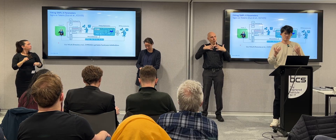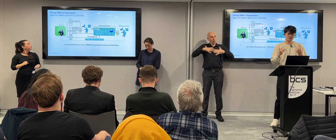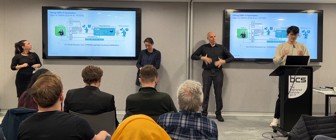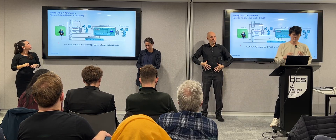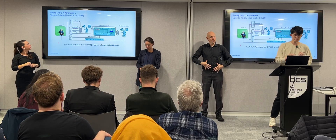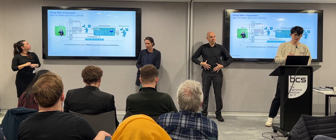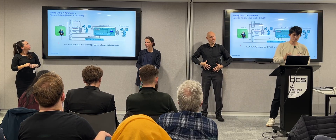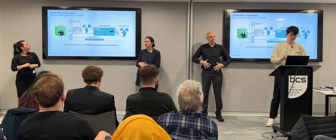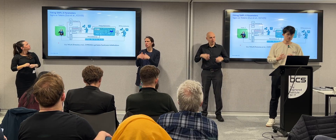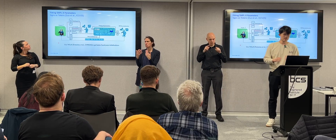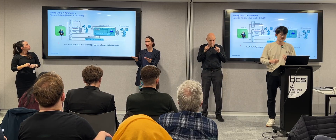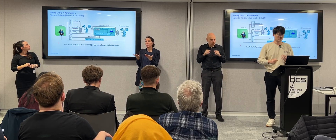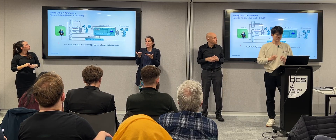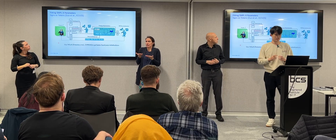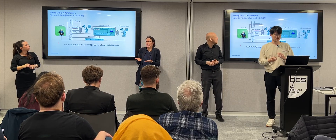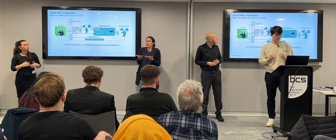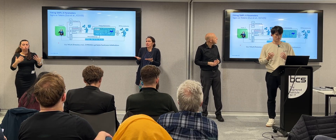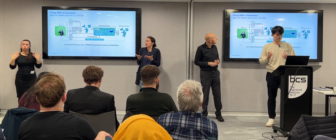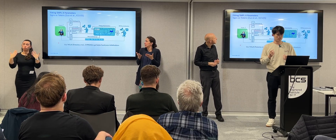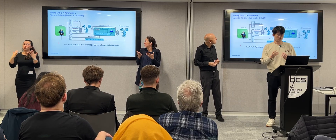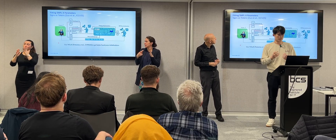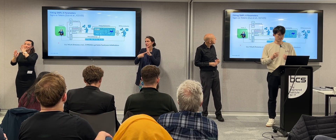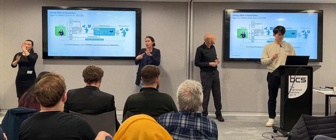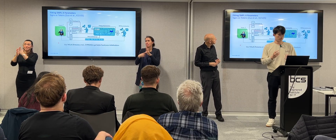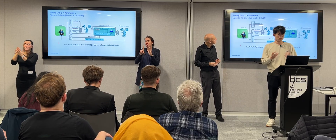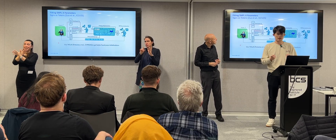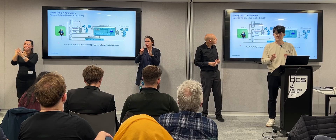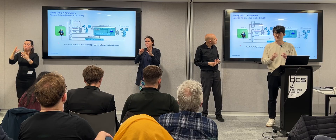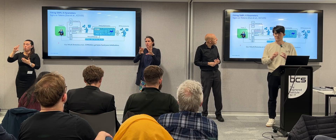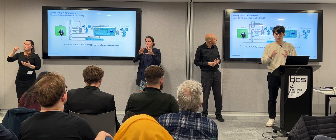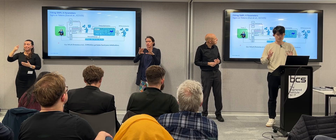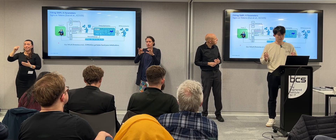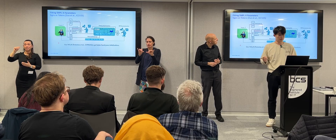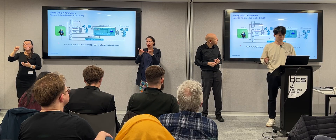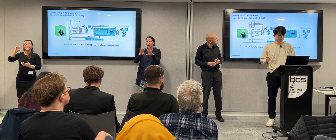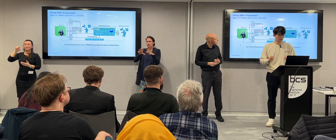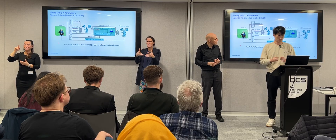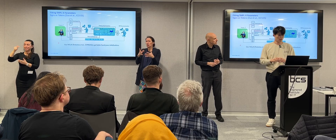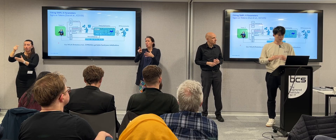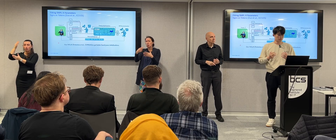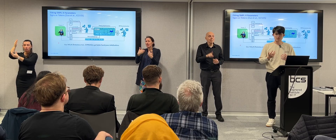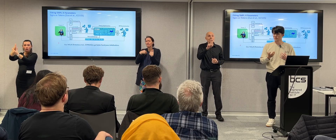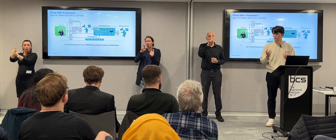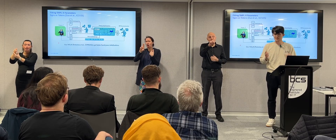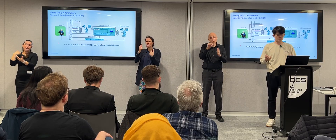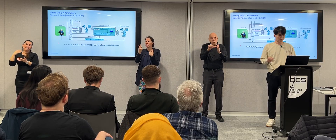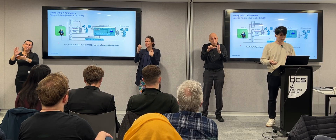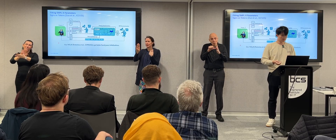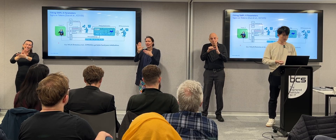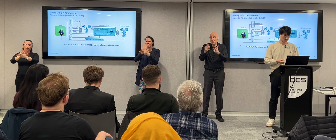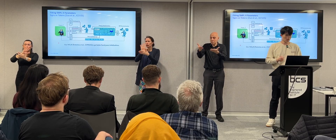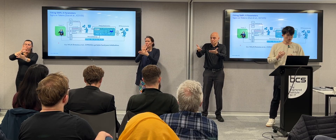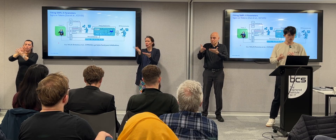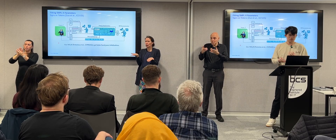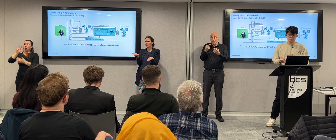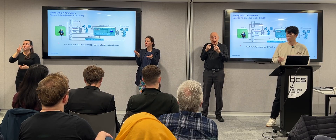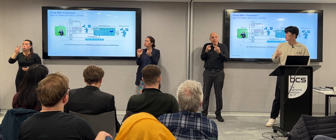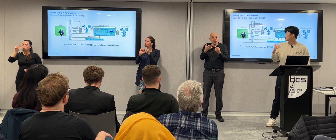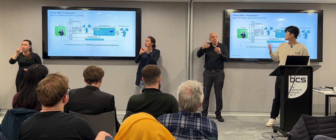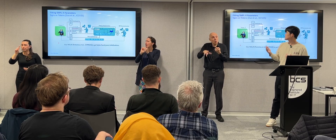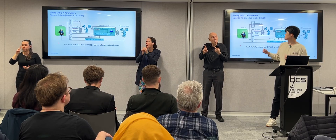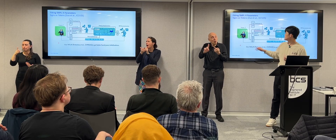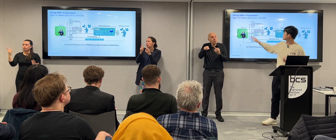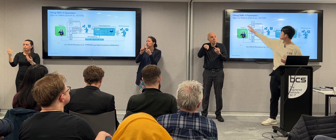But existing sign language data size only provide RGB videos. So now the question becomes how